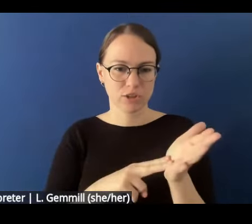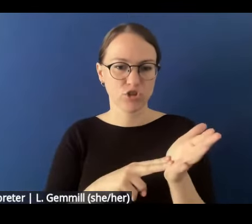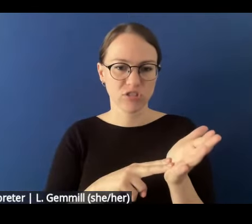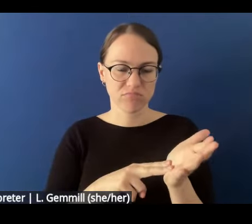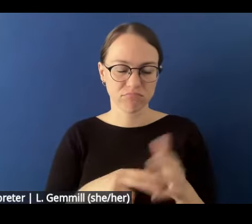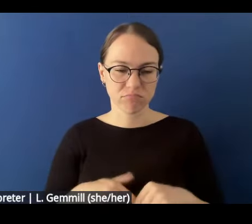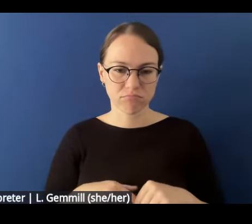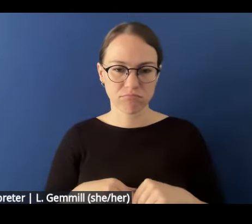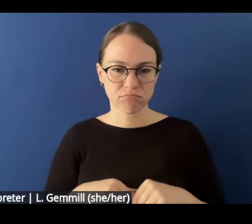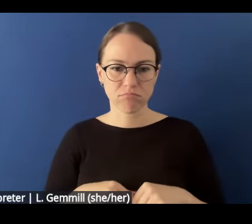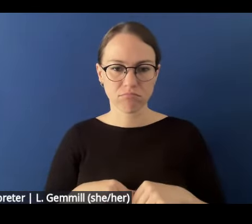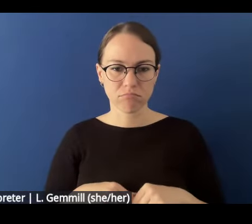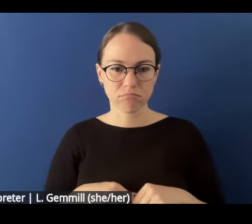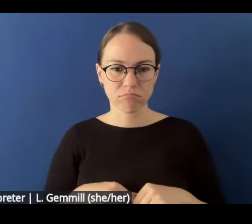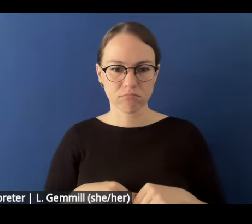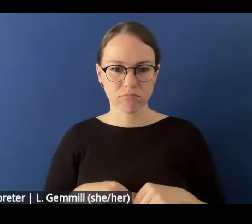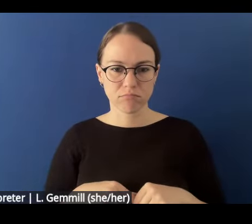Okay.